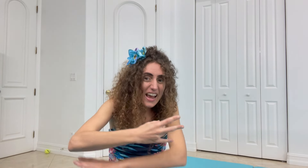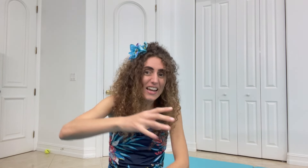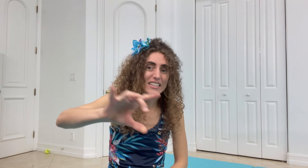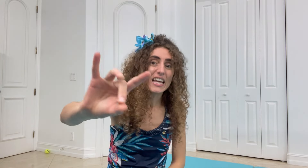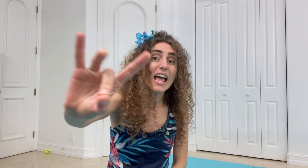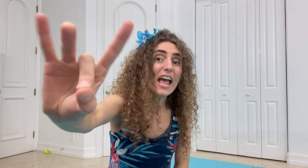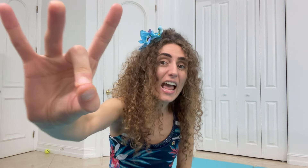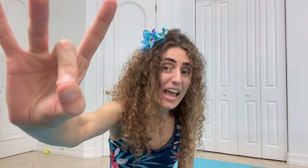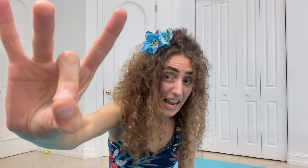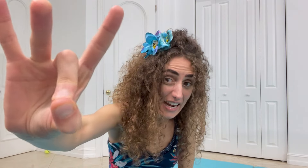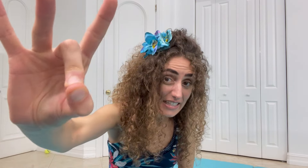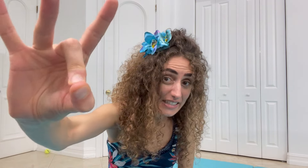days. Eight